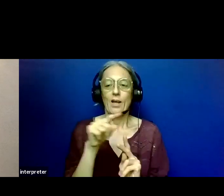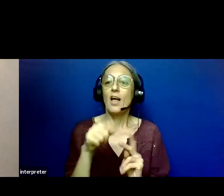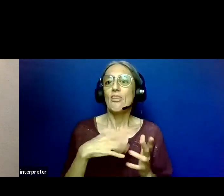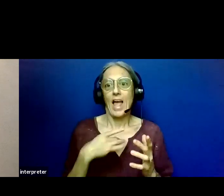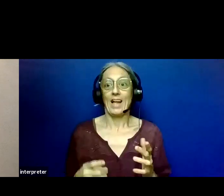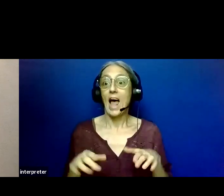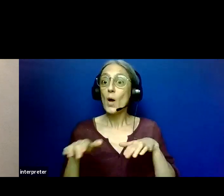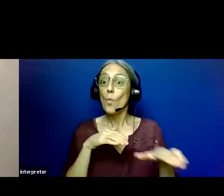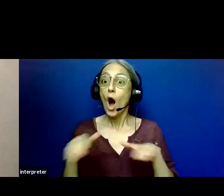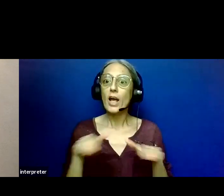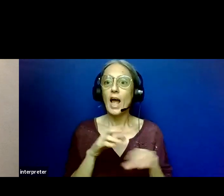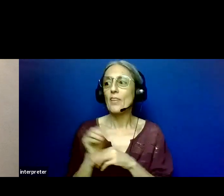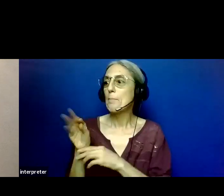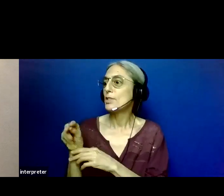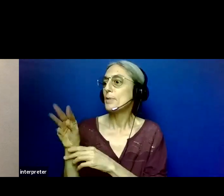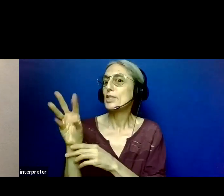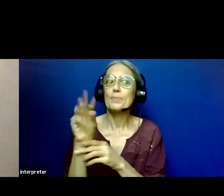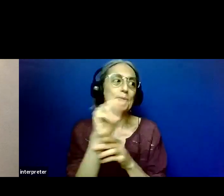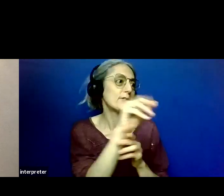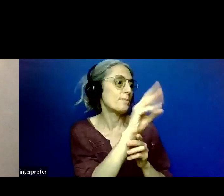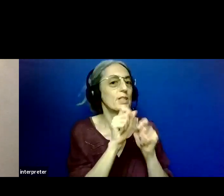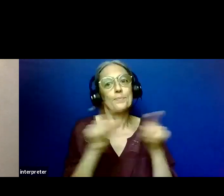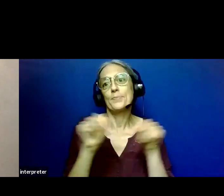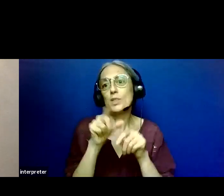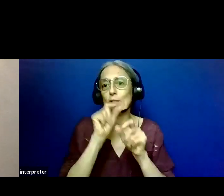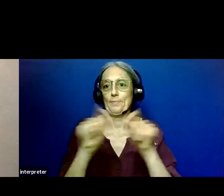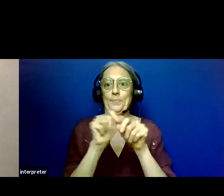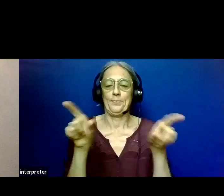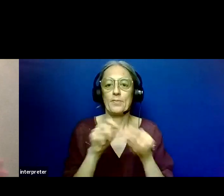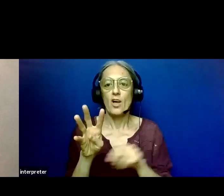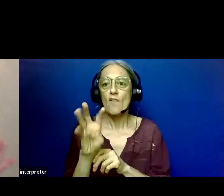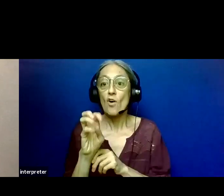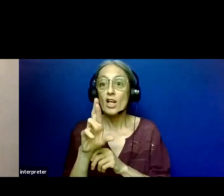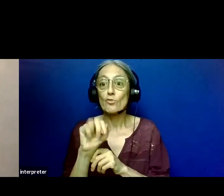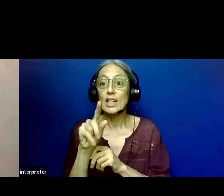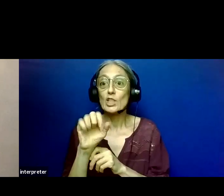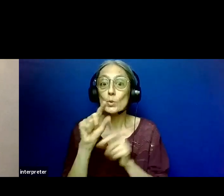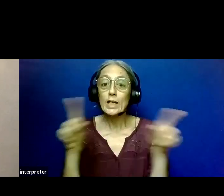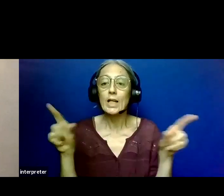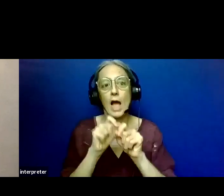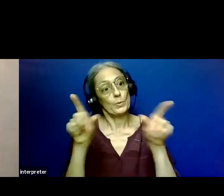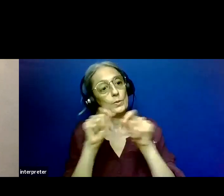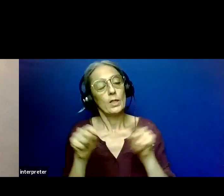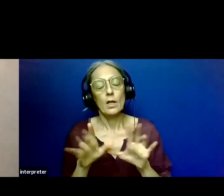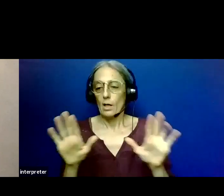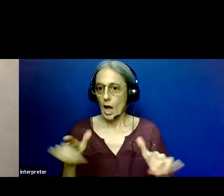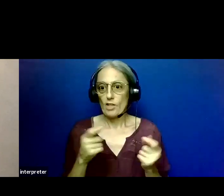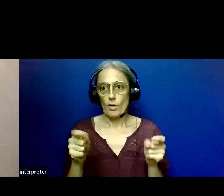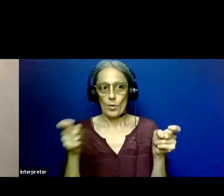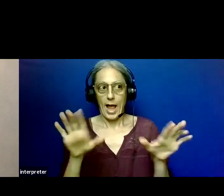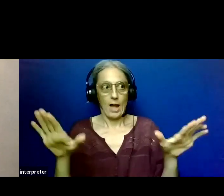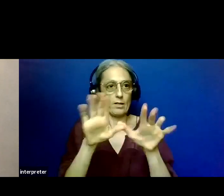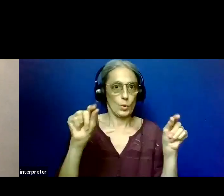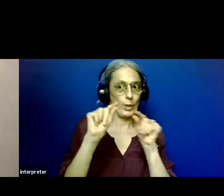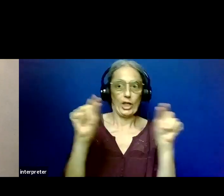our curb ramps that are wrong and tweet them, and they'll get 400 retweets, and I go out and try to deal with that. I do